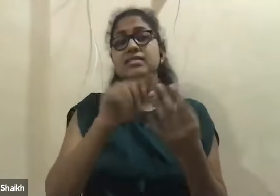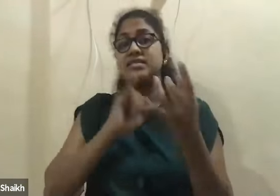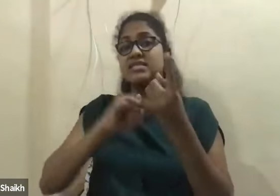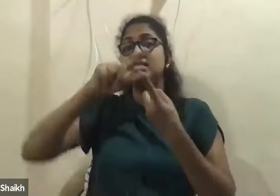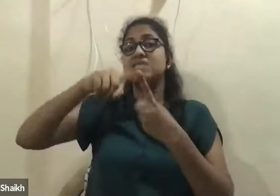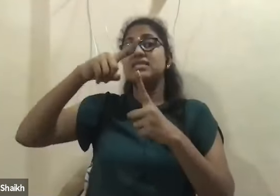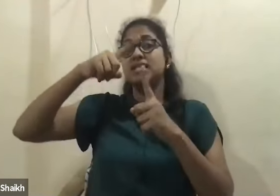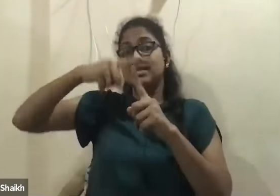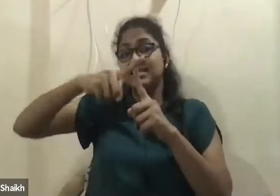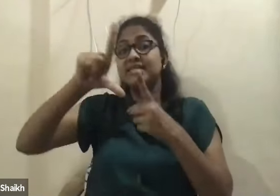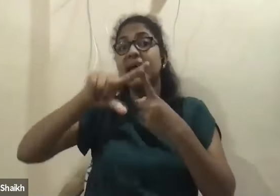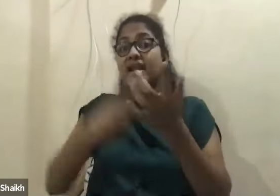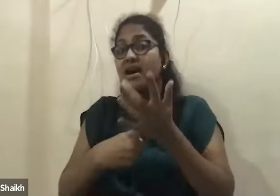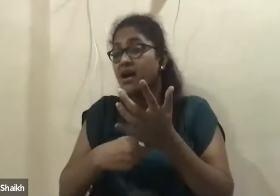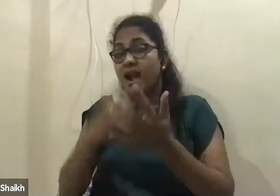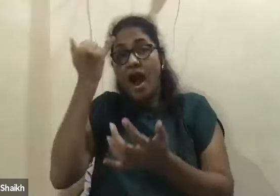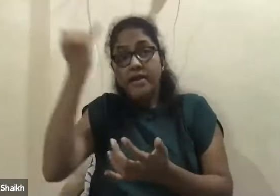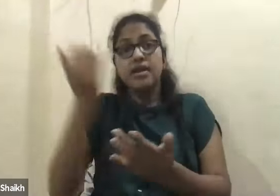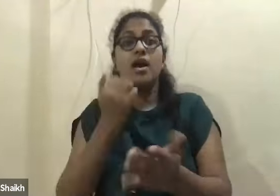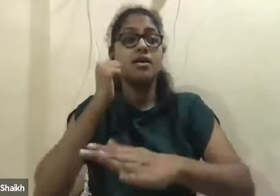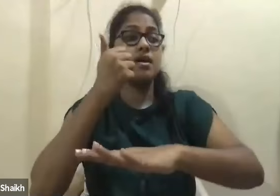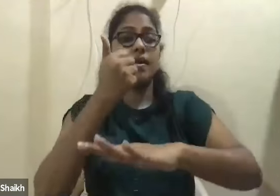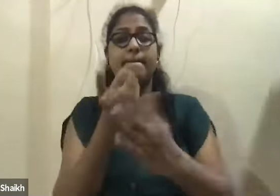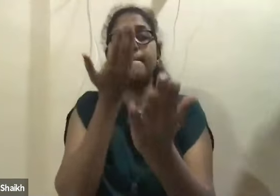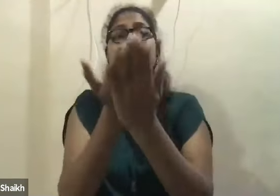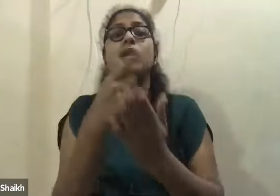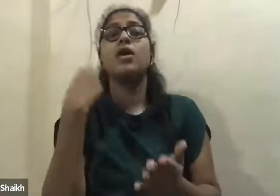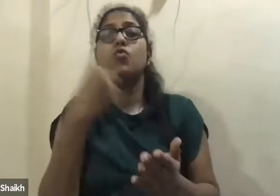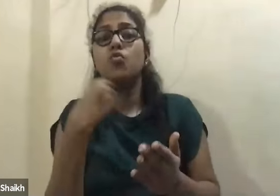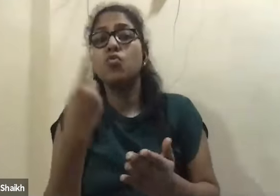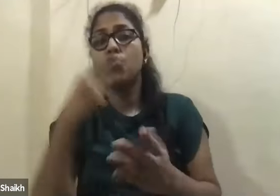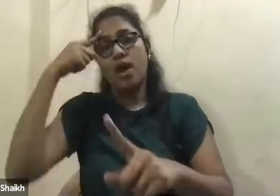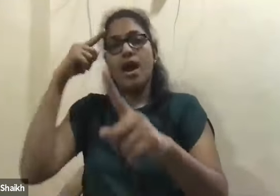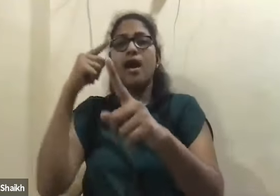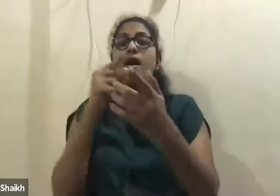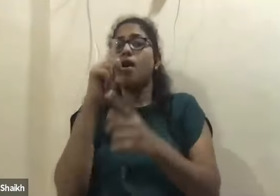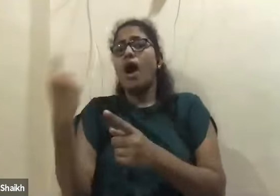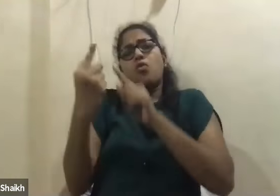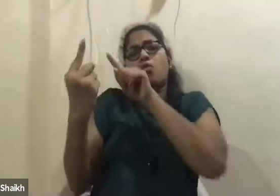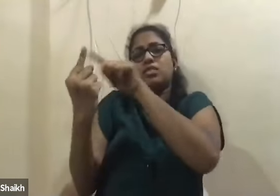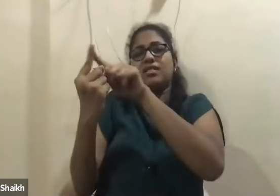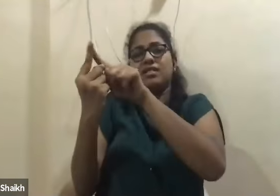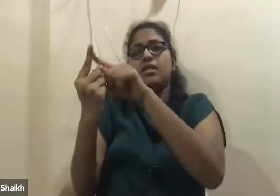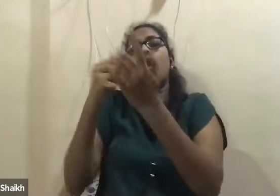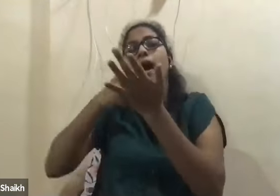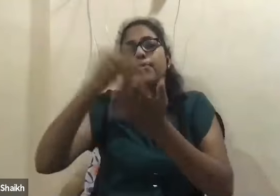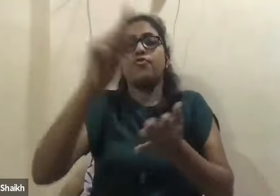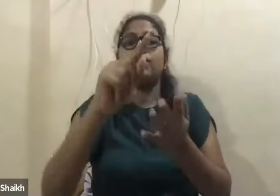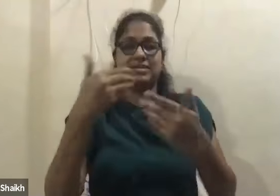mandatory. The sole approval of the settler, which is we as parents are the settlers, and so our